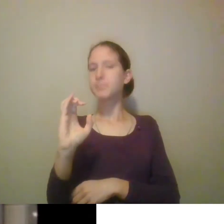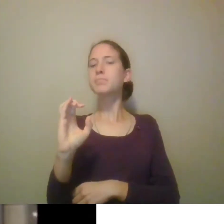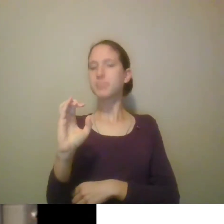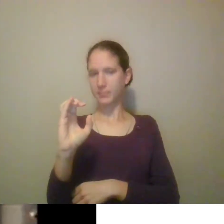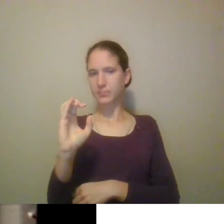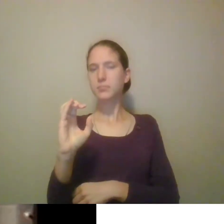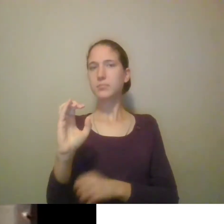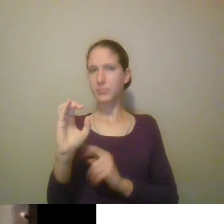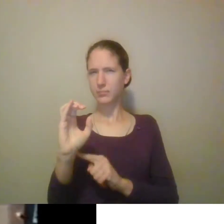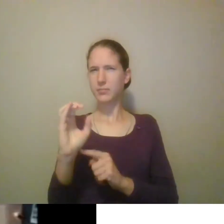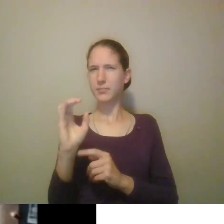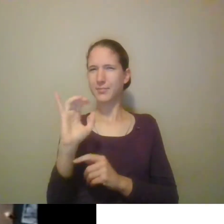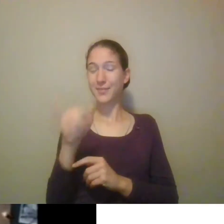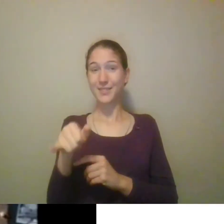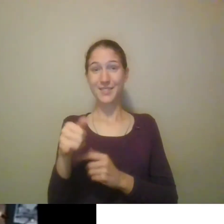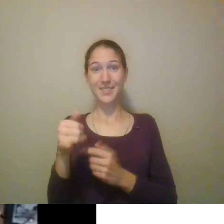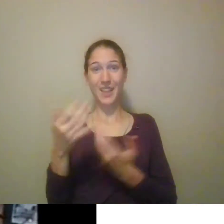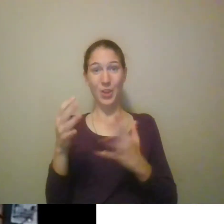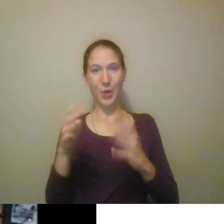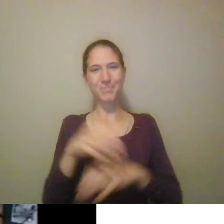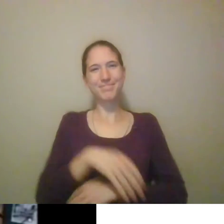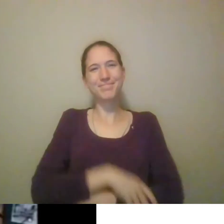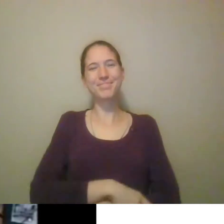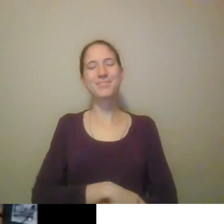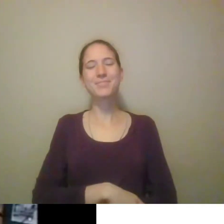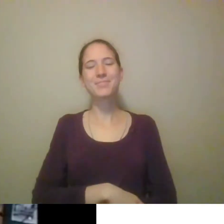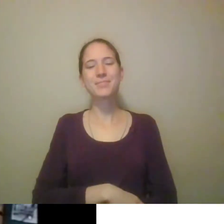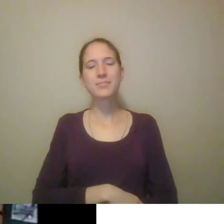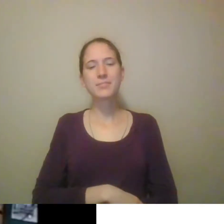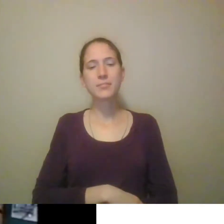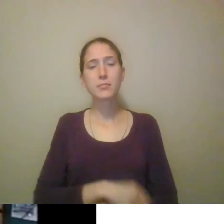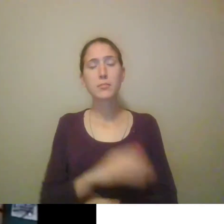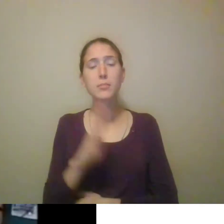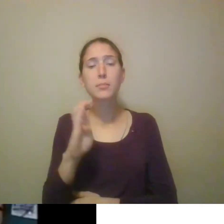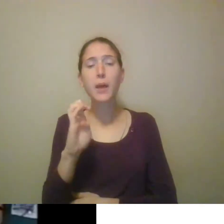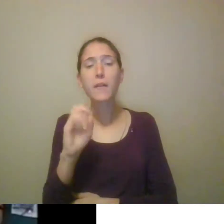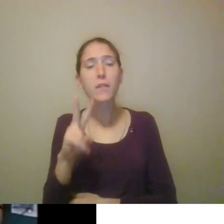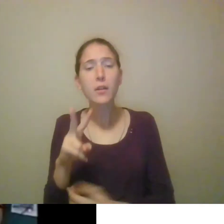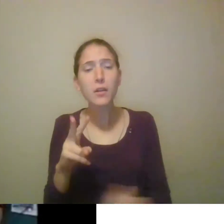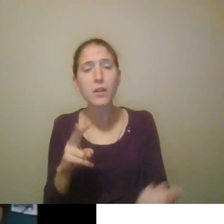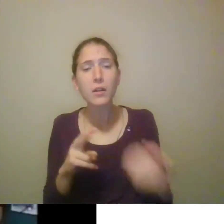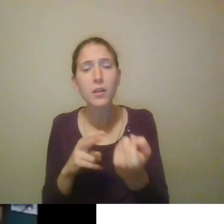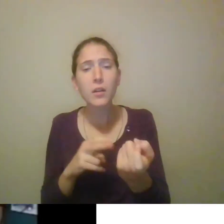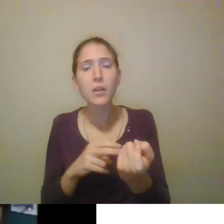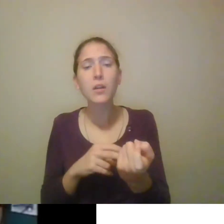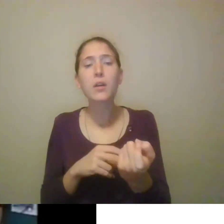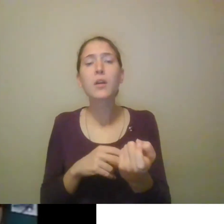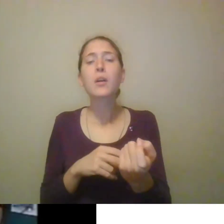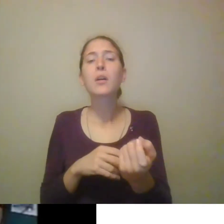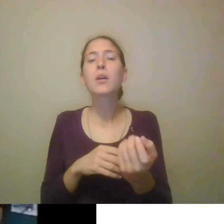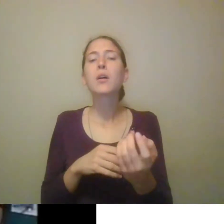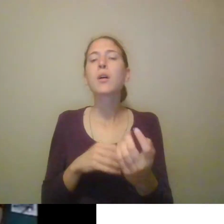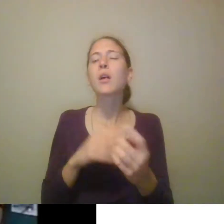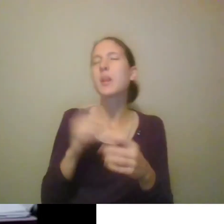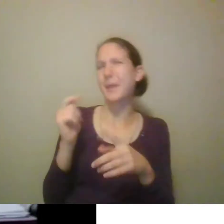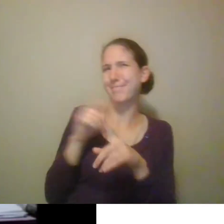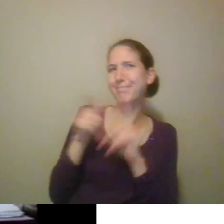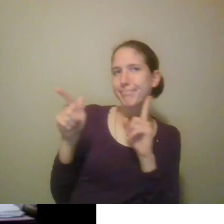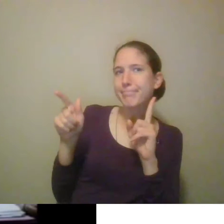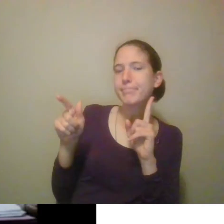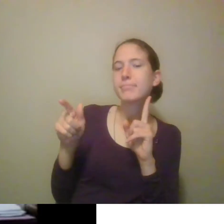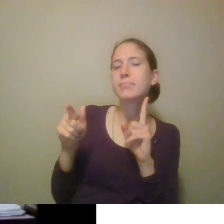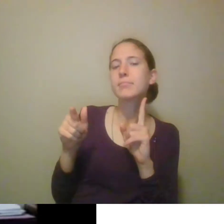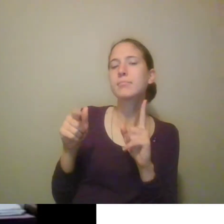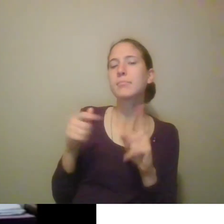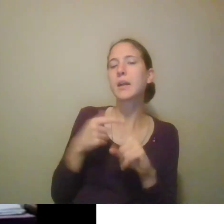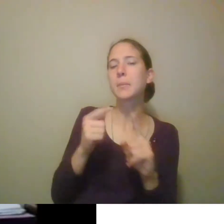your aspects that you need to do. Okay? That? Yeah, is this, doesn't have to do this, but the quiz.